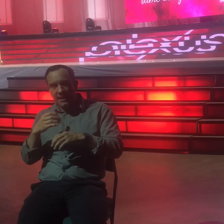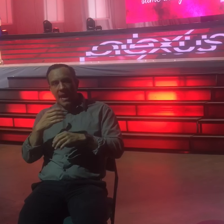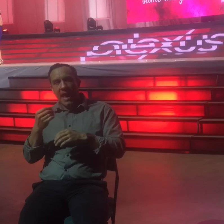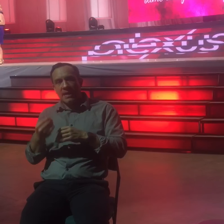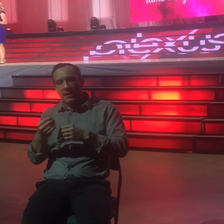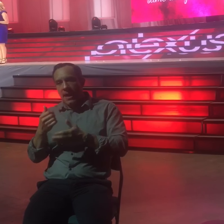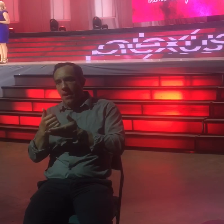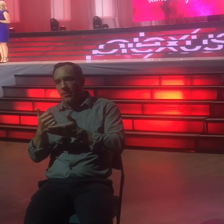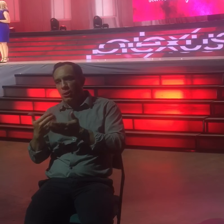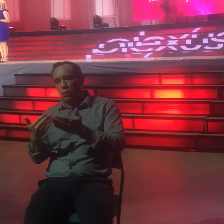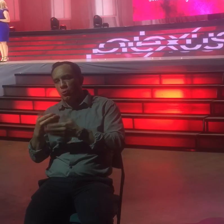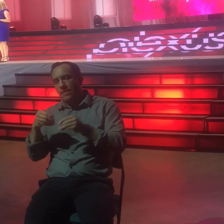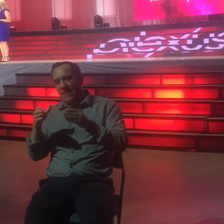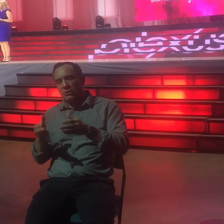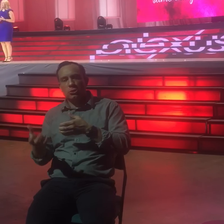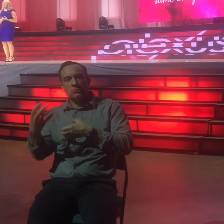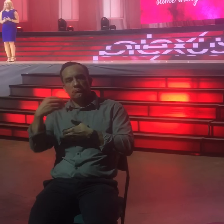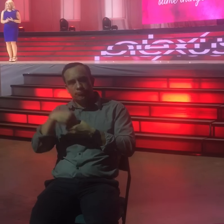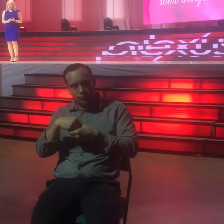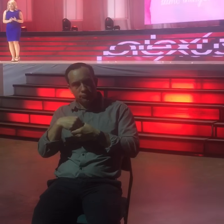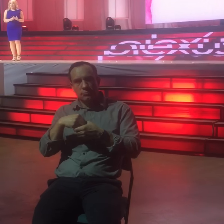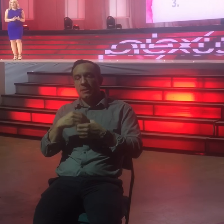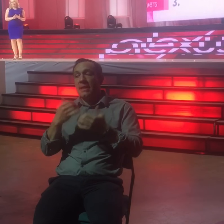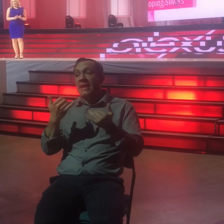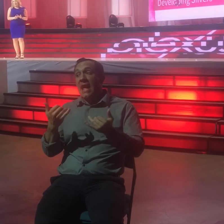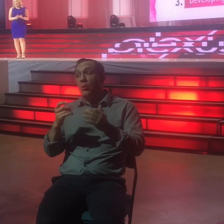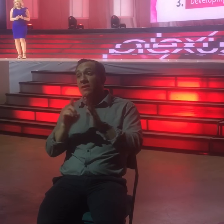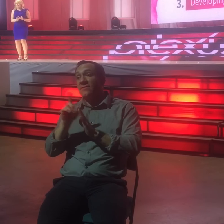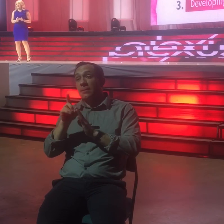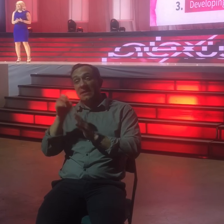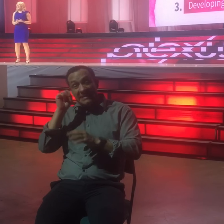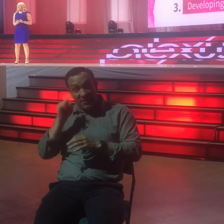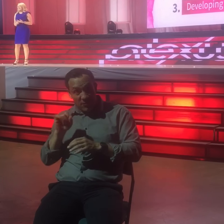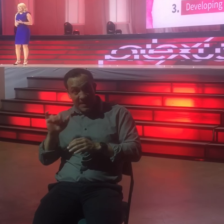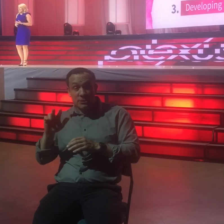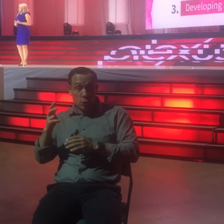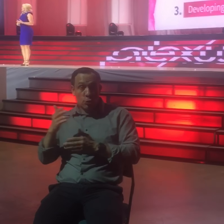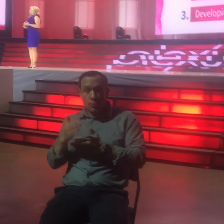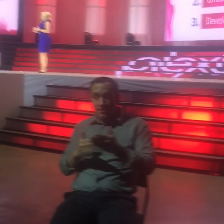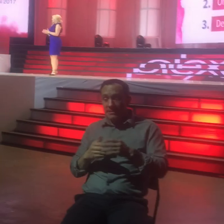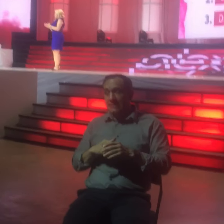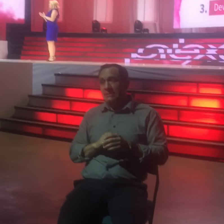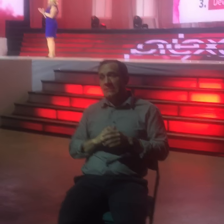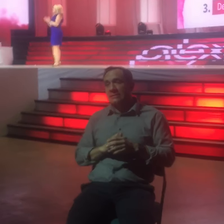ambassadors. Now, developing silvers is the third piece.